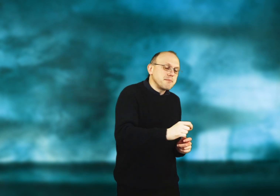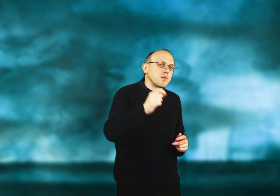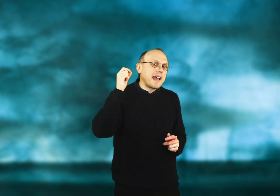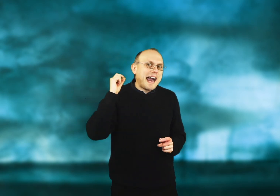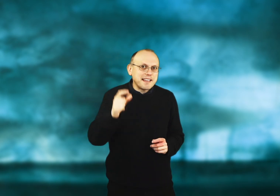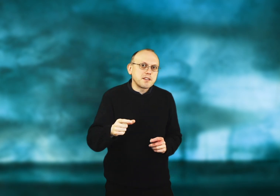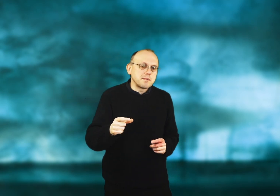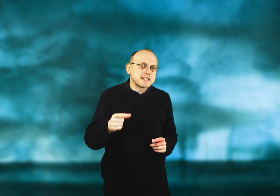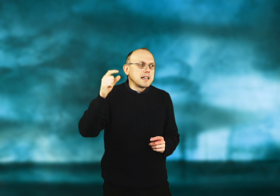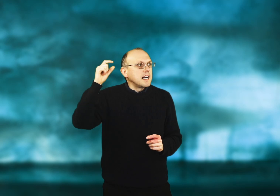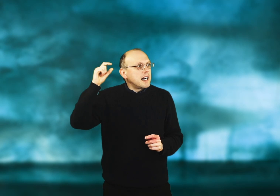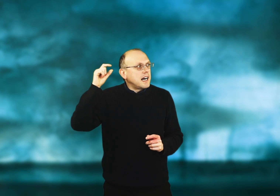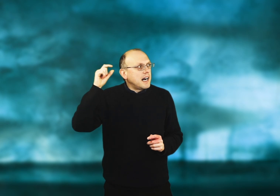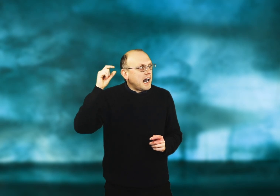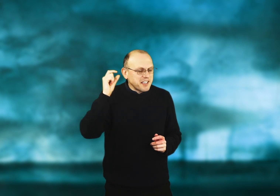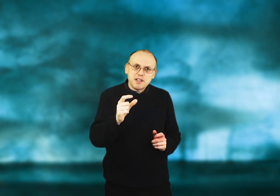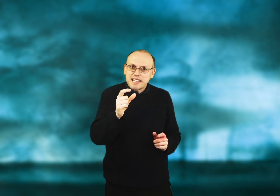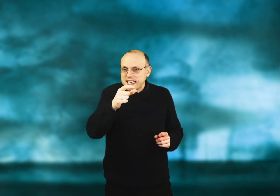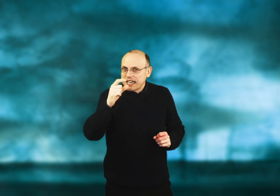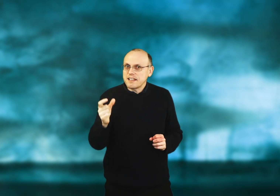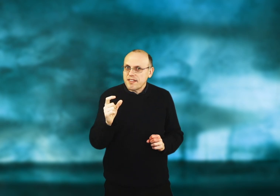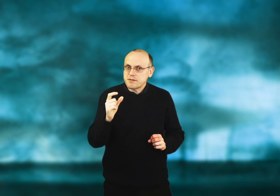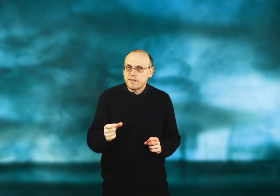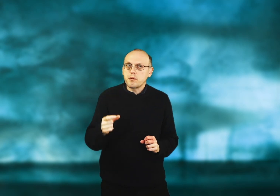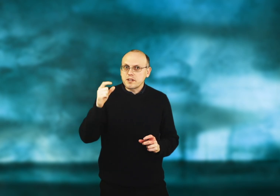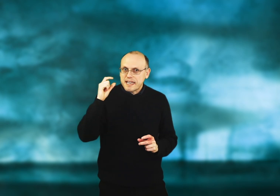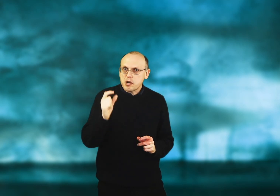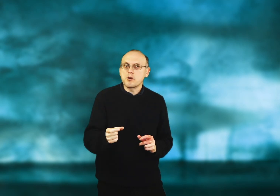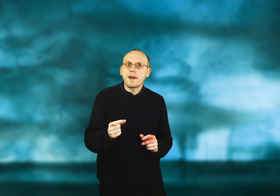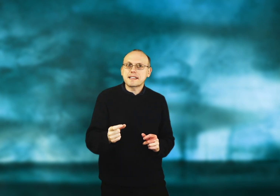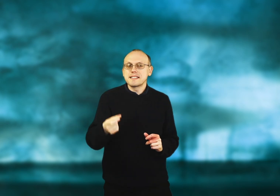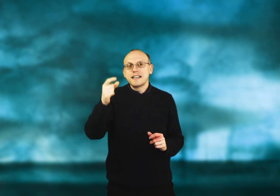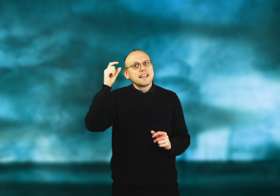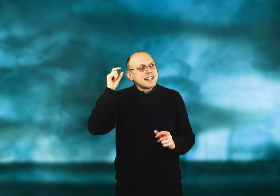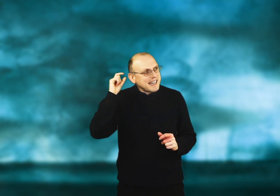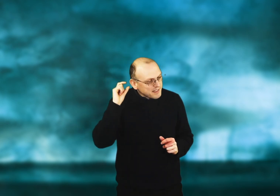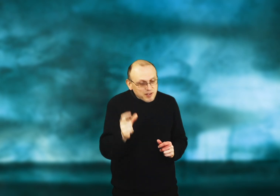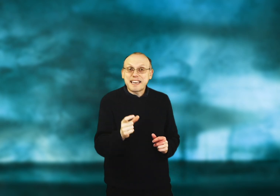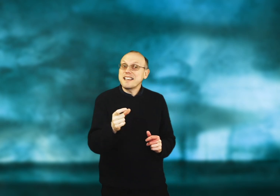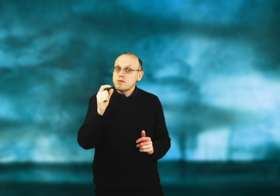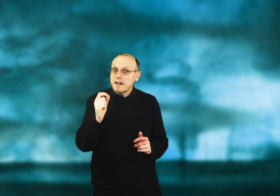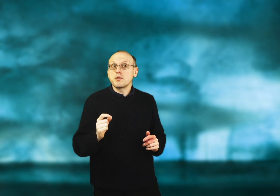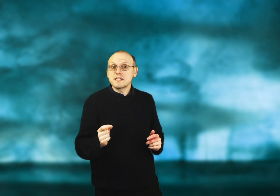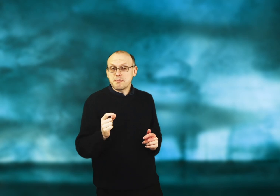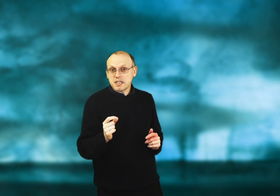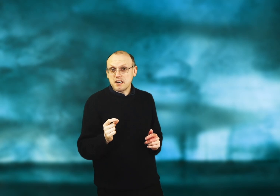where items actually are not as straightforward and more complex, and again you have to use semicolons.